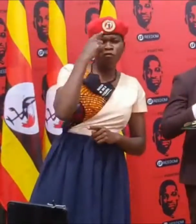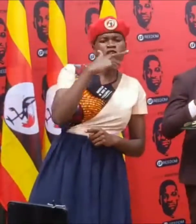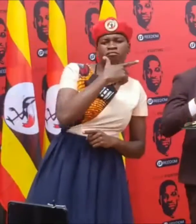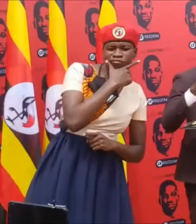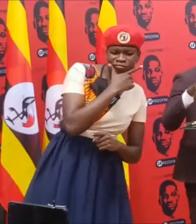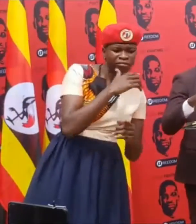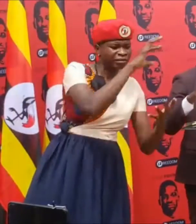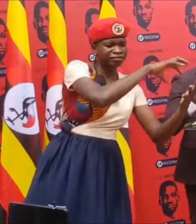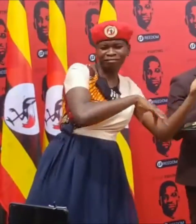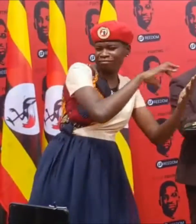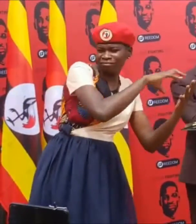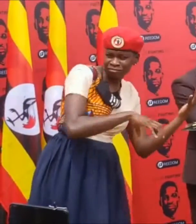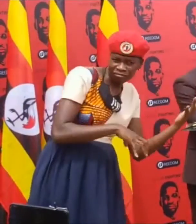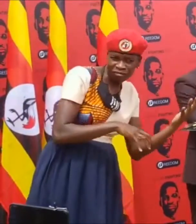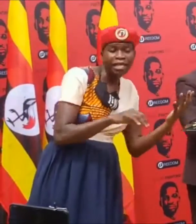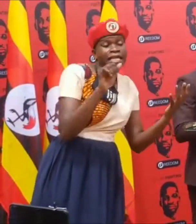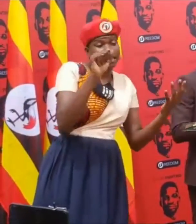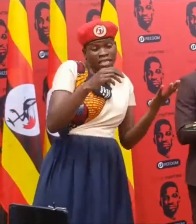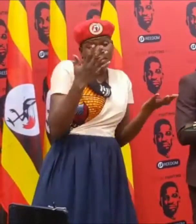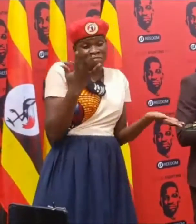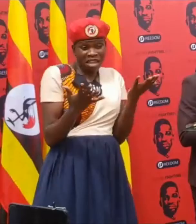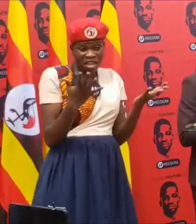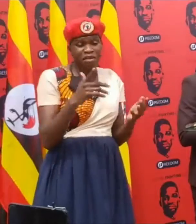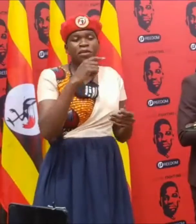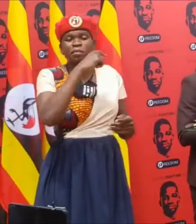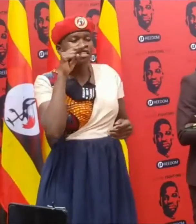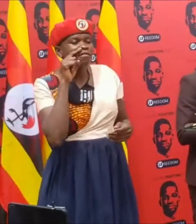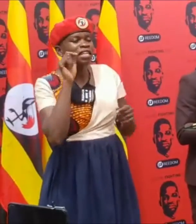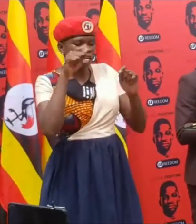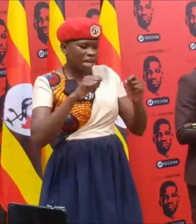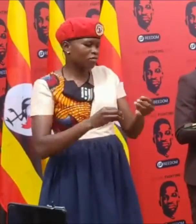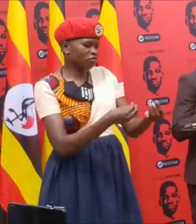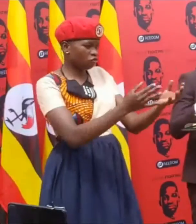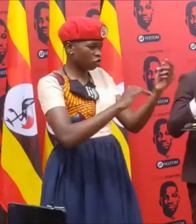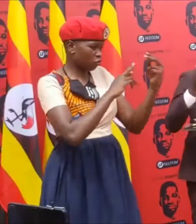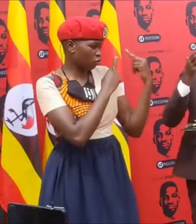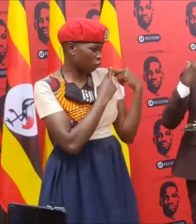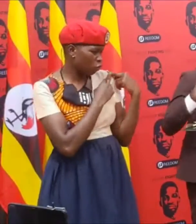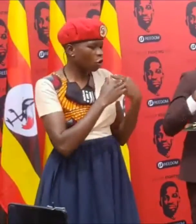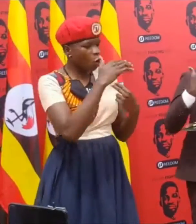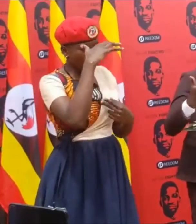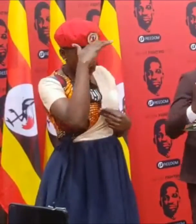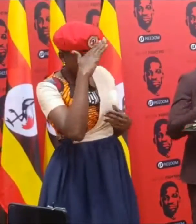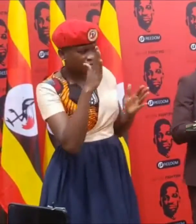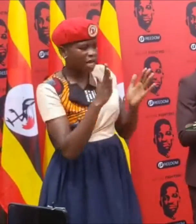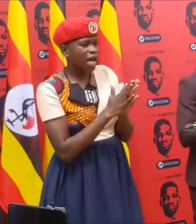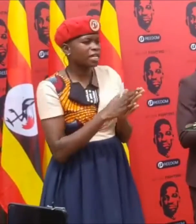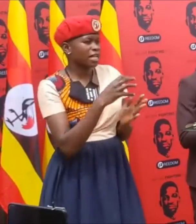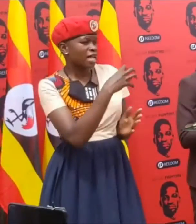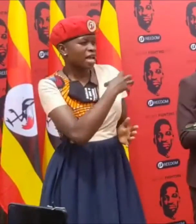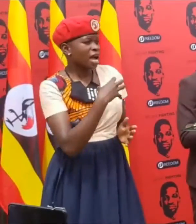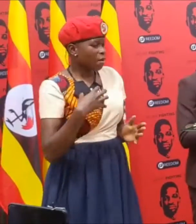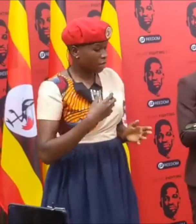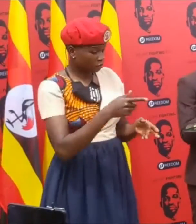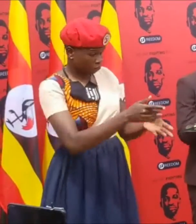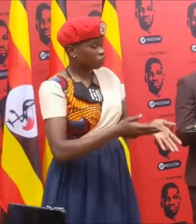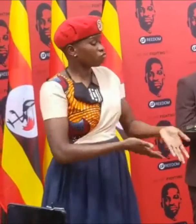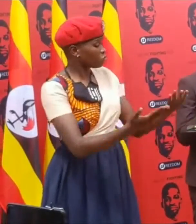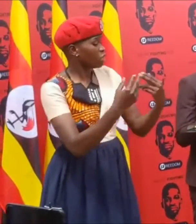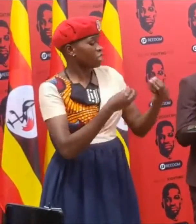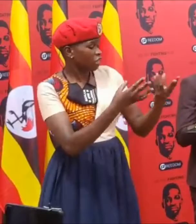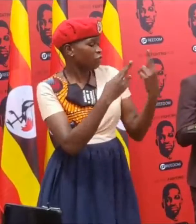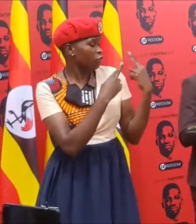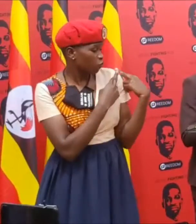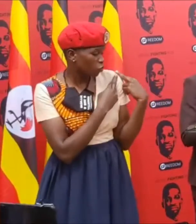that Mr. Museveni hired the police to put up posters for him. I don't know if police would allow to put up posters for Honorable Ssentamu. But the